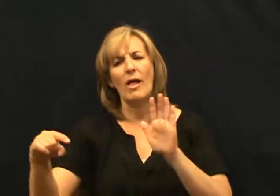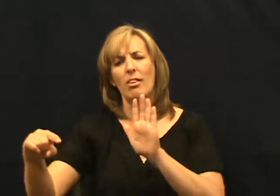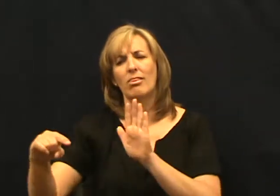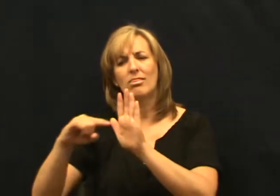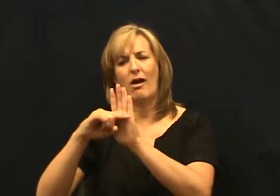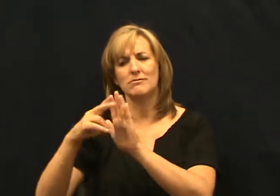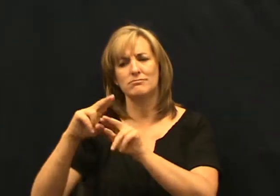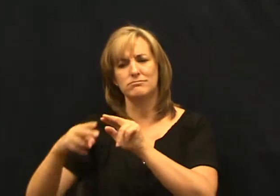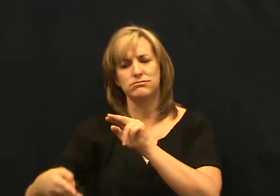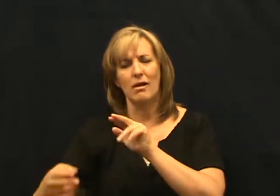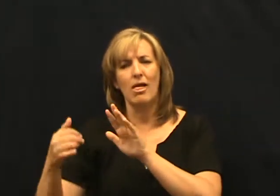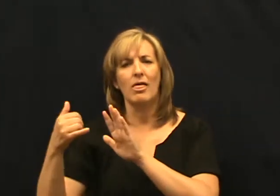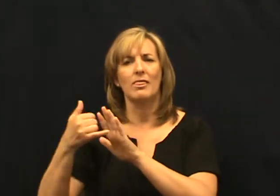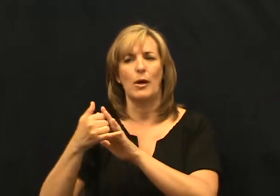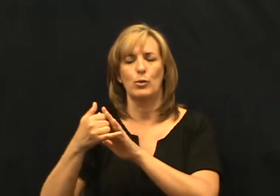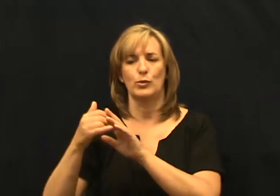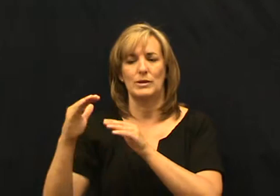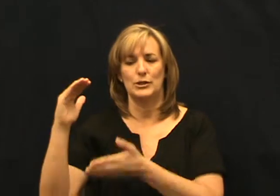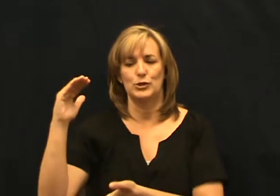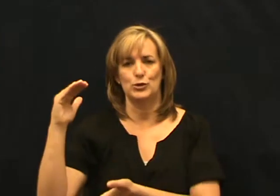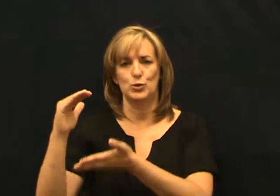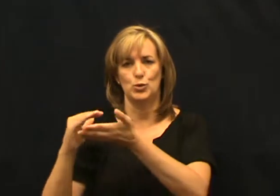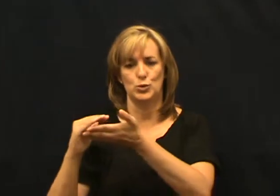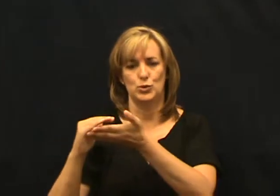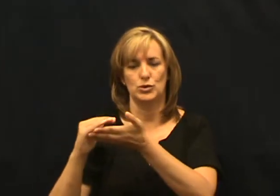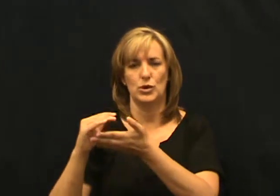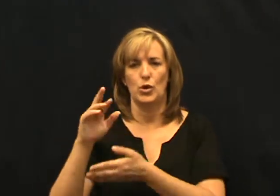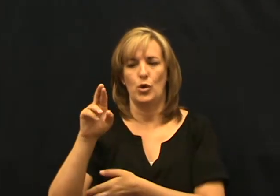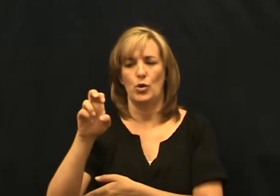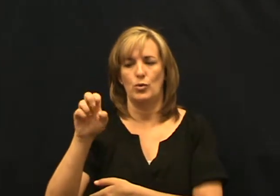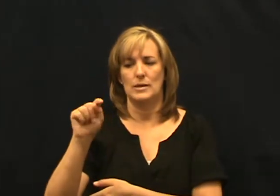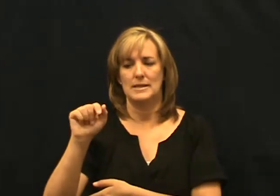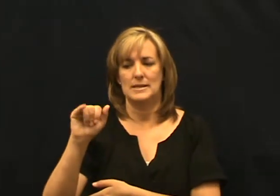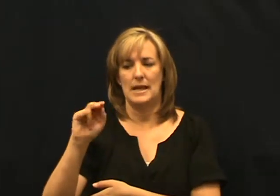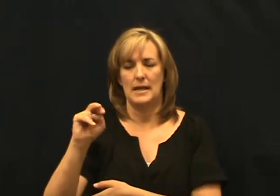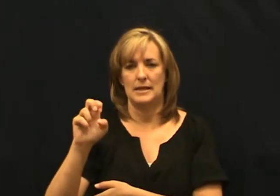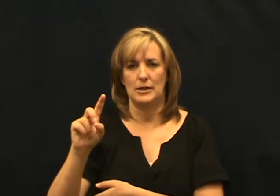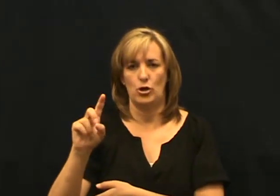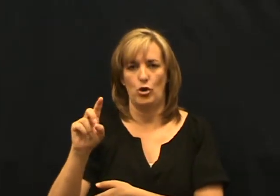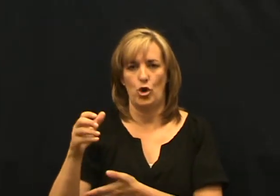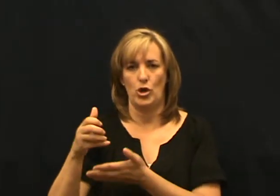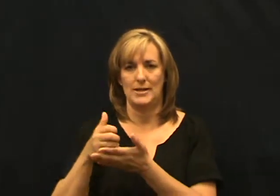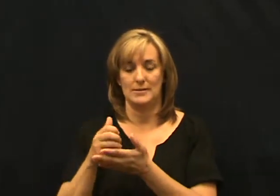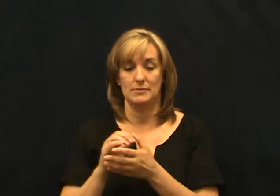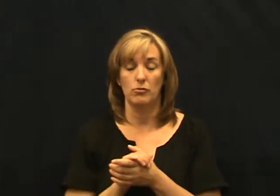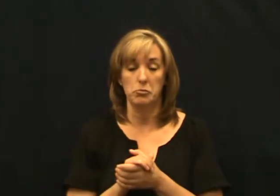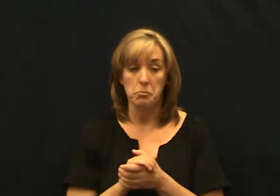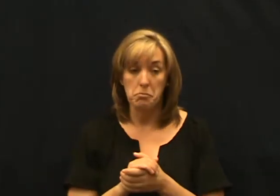So revenues, again, are recorded with credits, and expenses are recorded with debits.